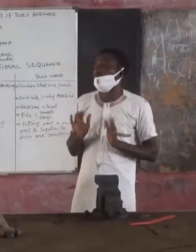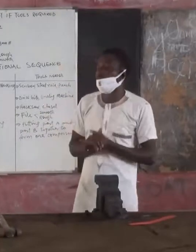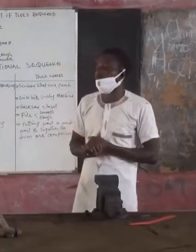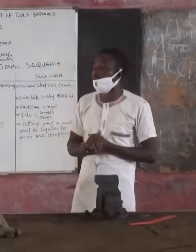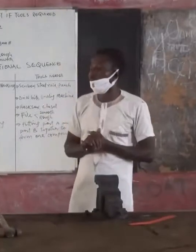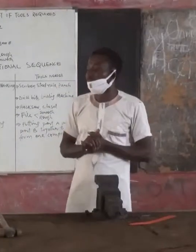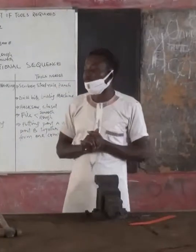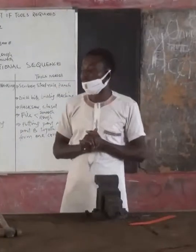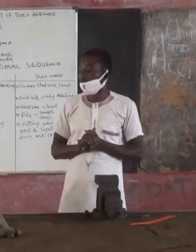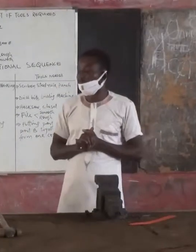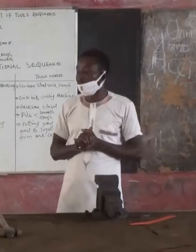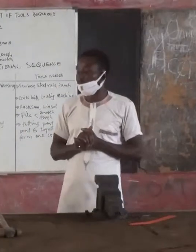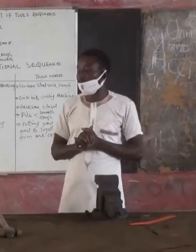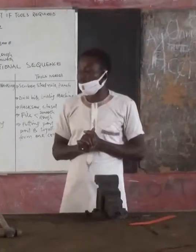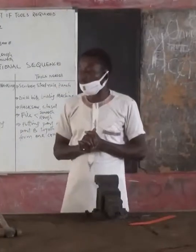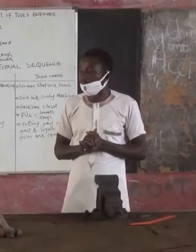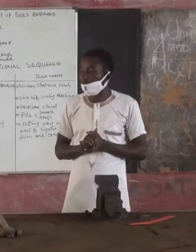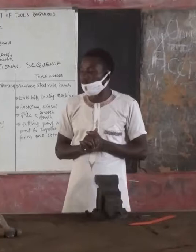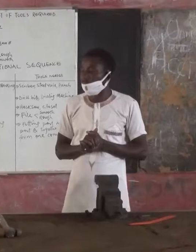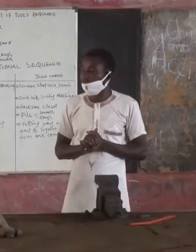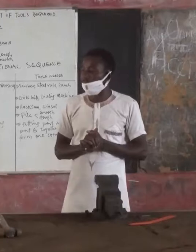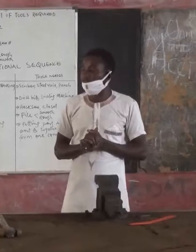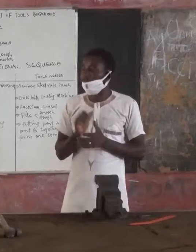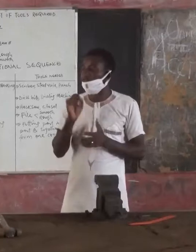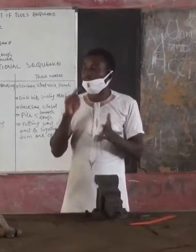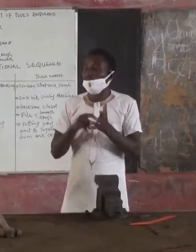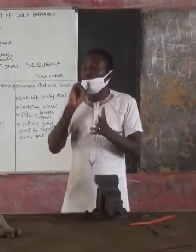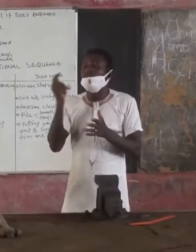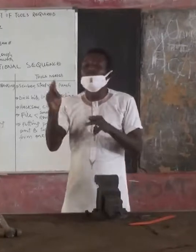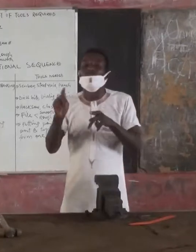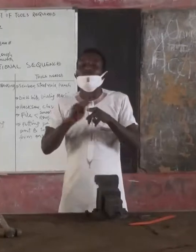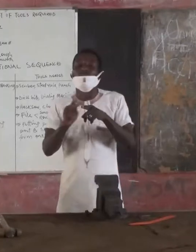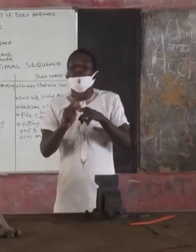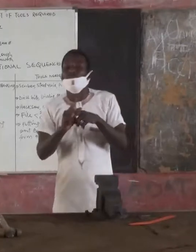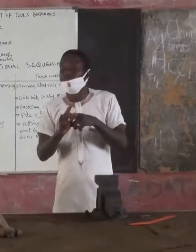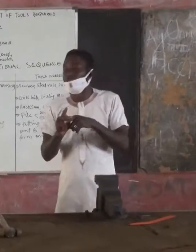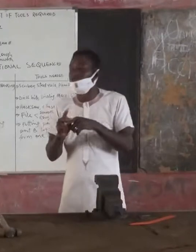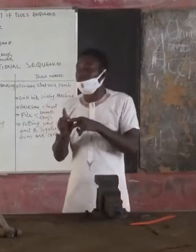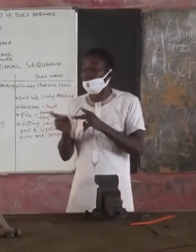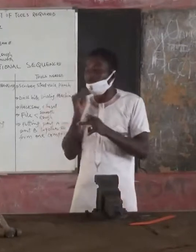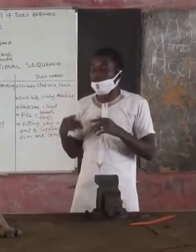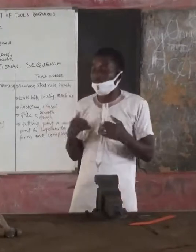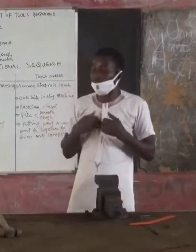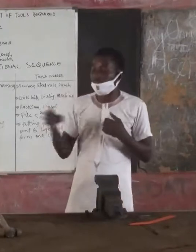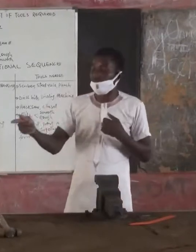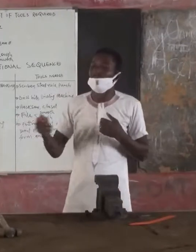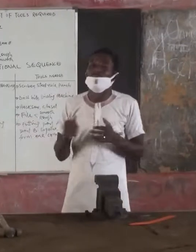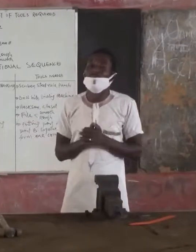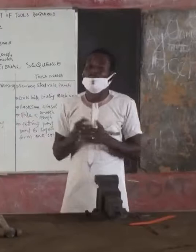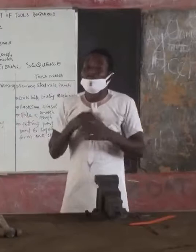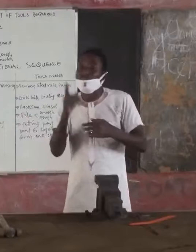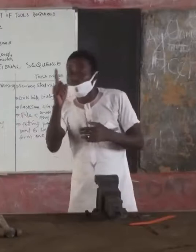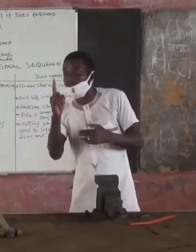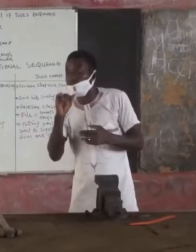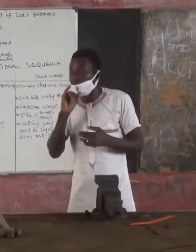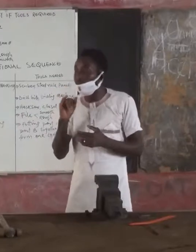measurement. As far as this level is concerned, this the practical piece we have. These are the tools we need. The next thing we